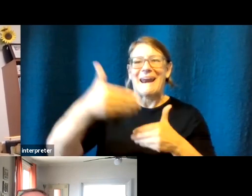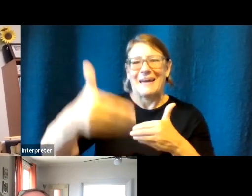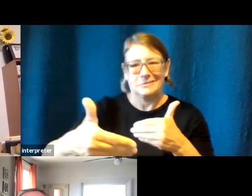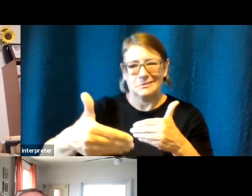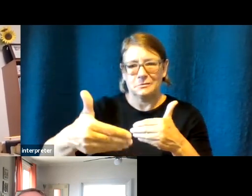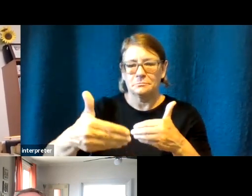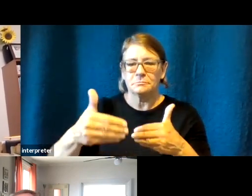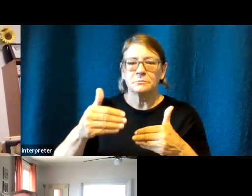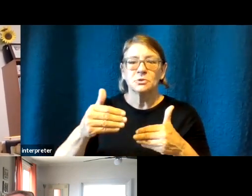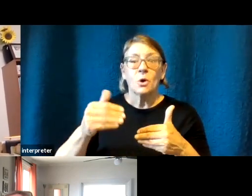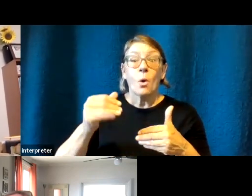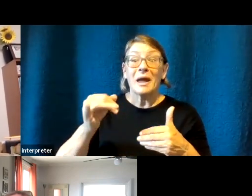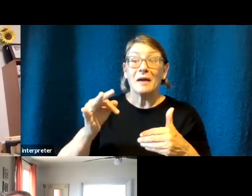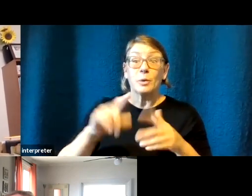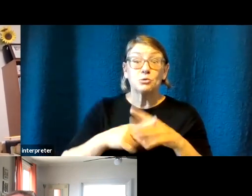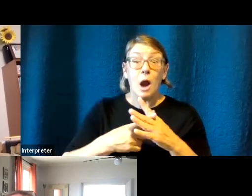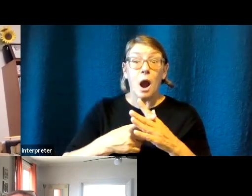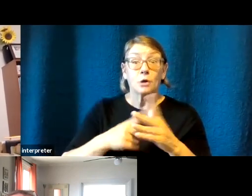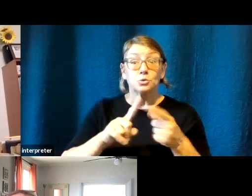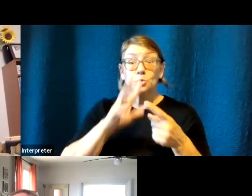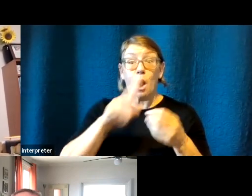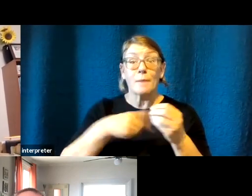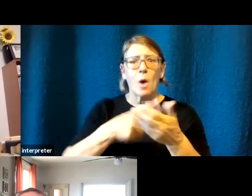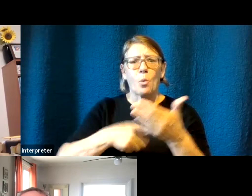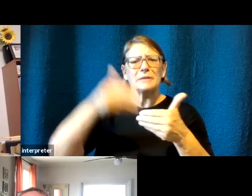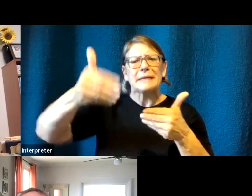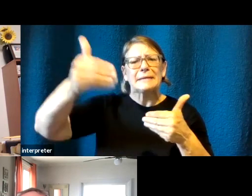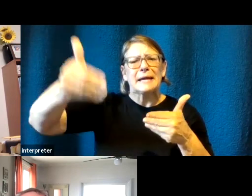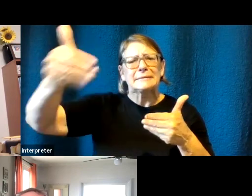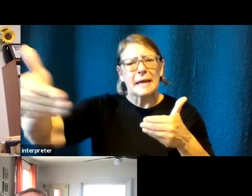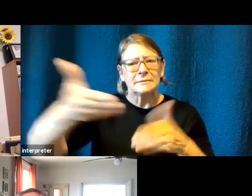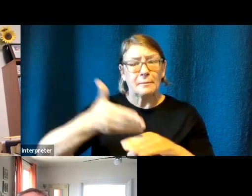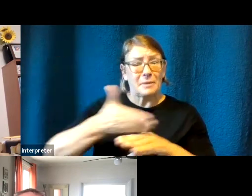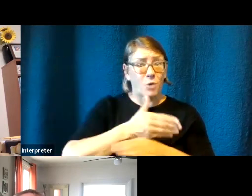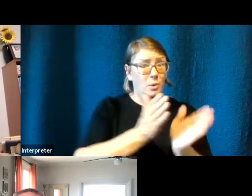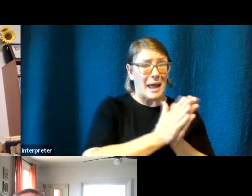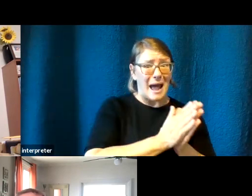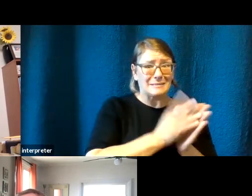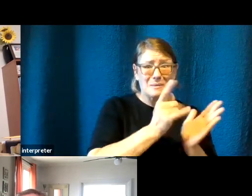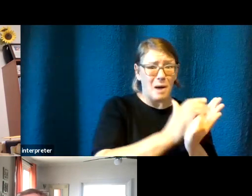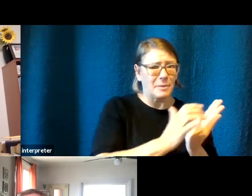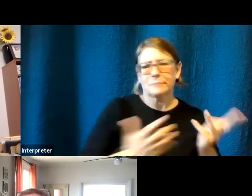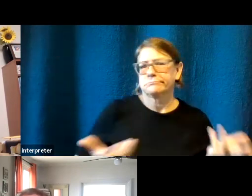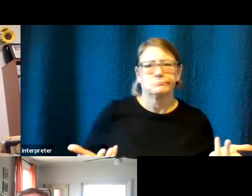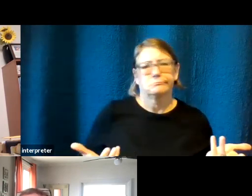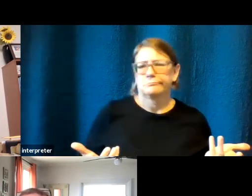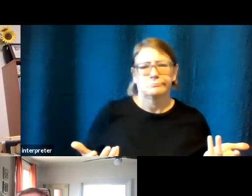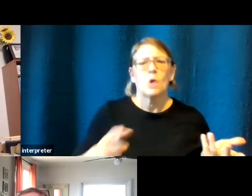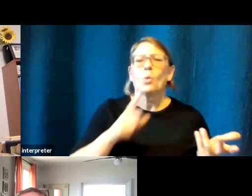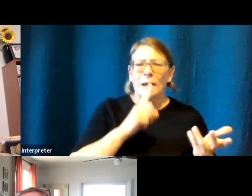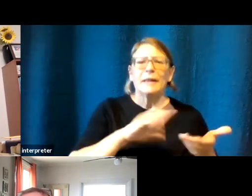what's going to happen before we have the community forum, I don't think it's going to work. I think the community forum is really going to be